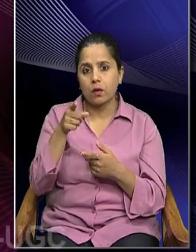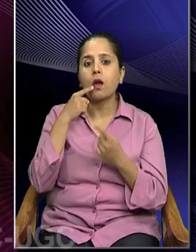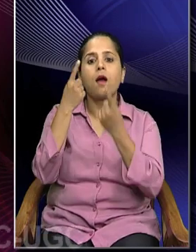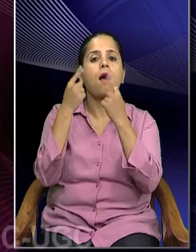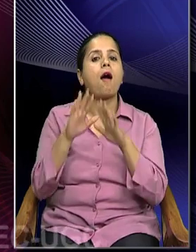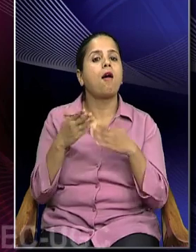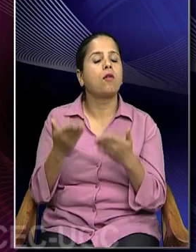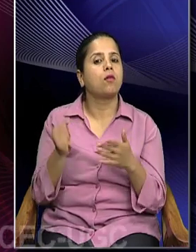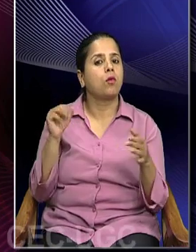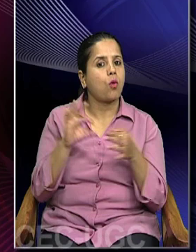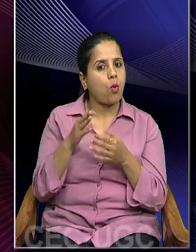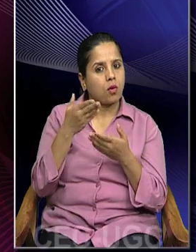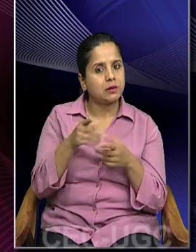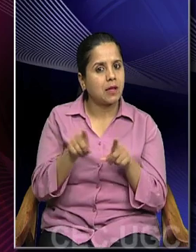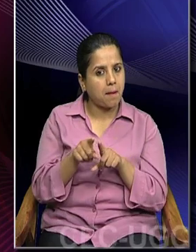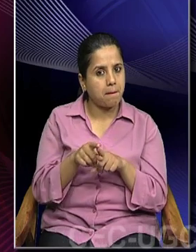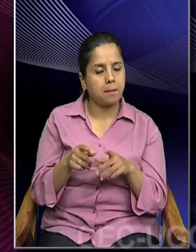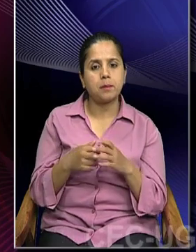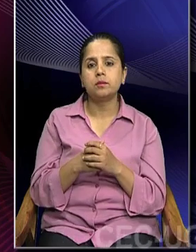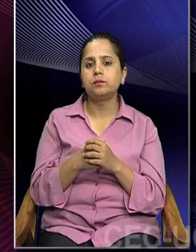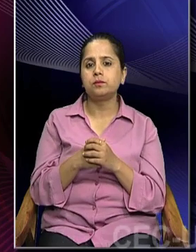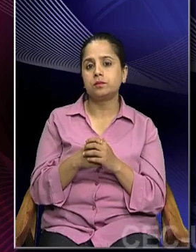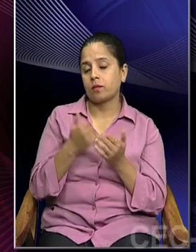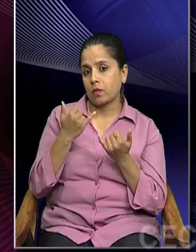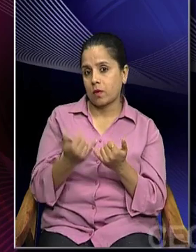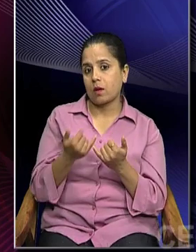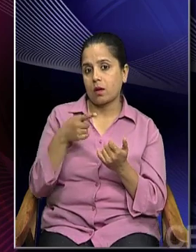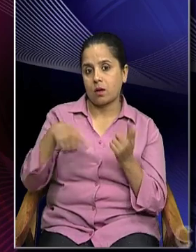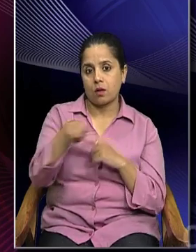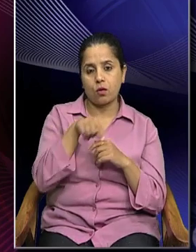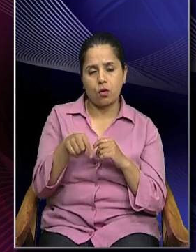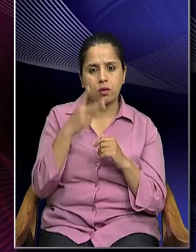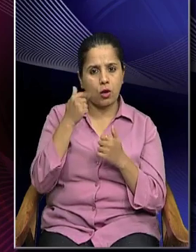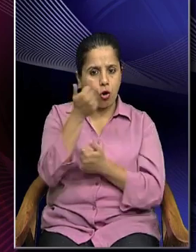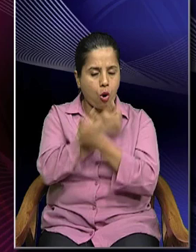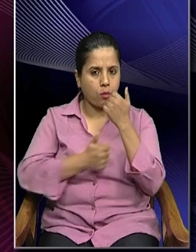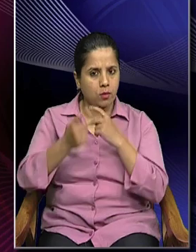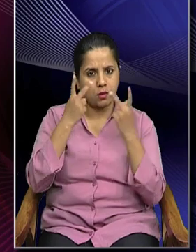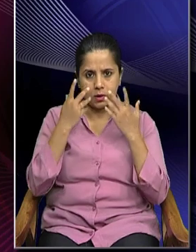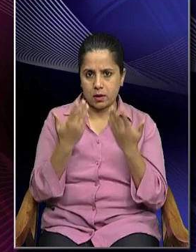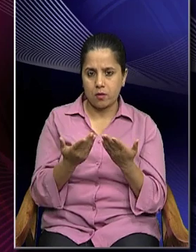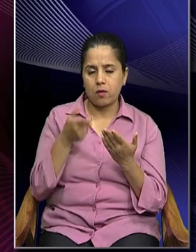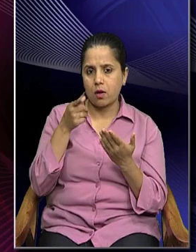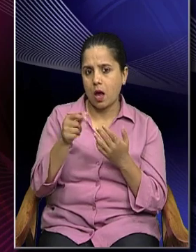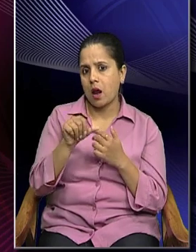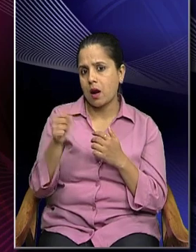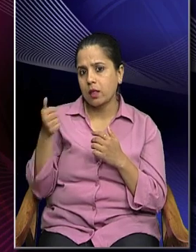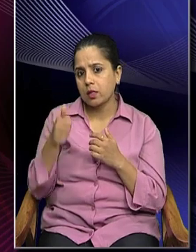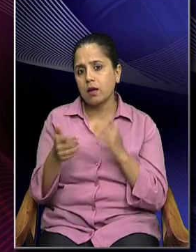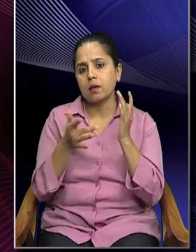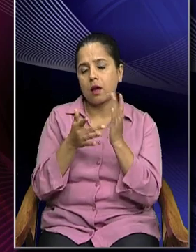assessed on the basis of this. Now, in case of the competitions, which is another assessment